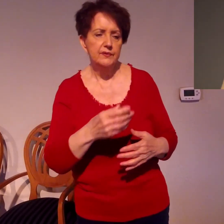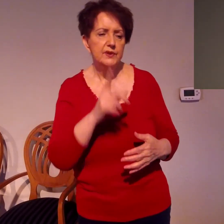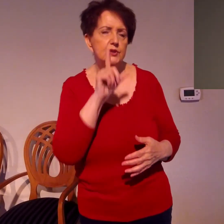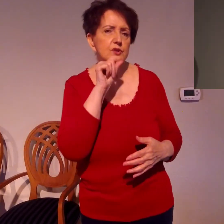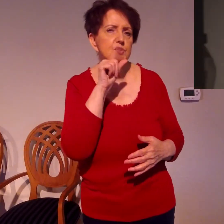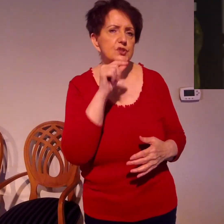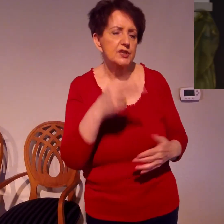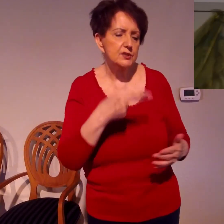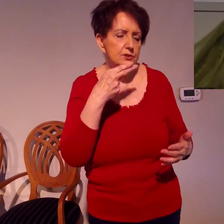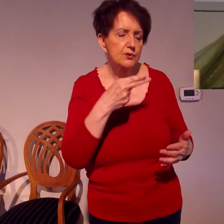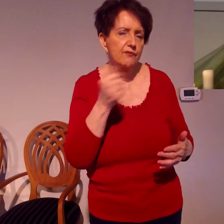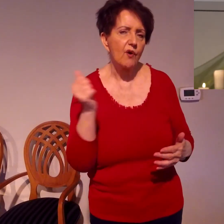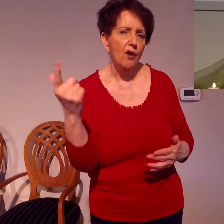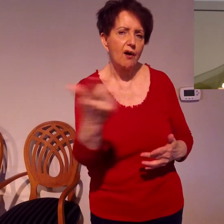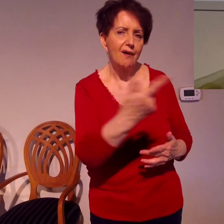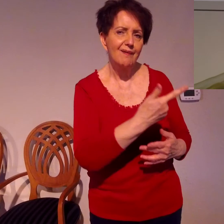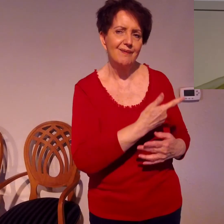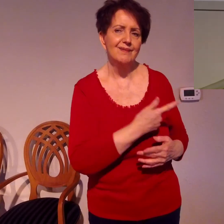all.